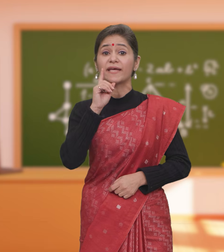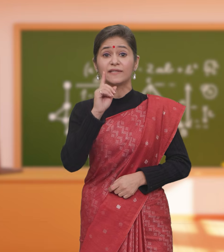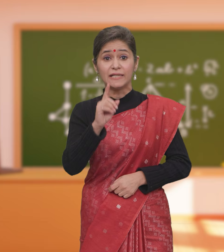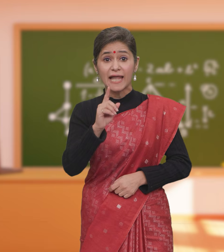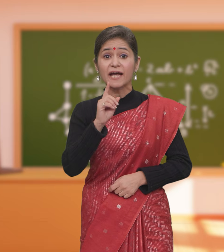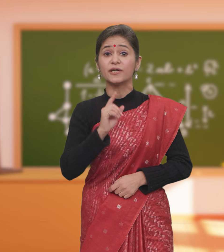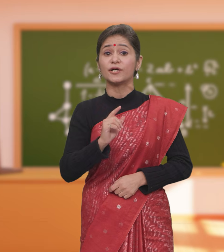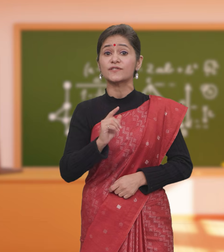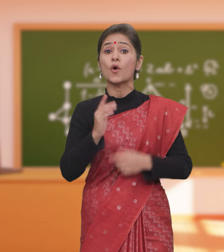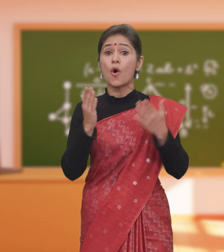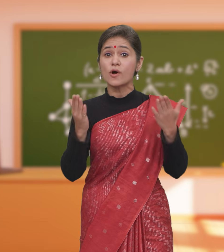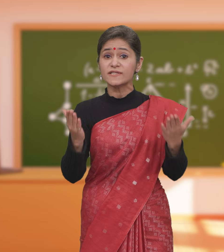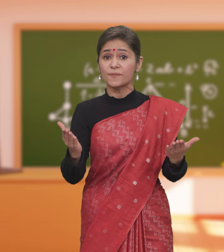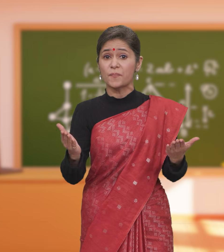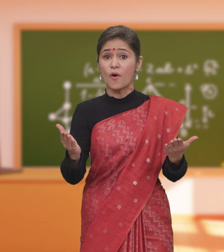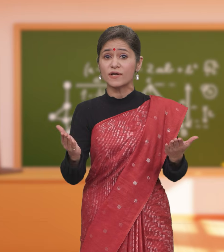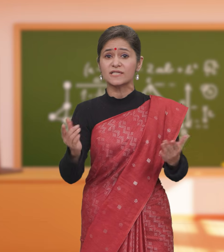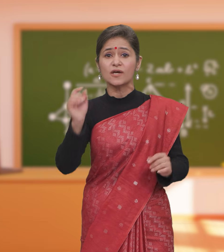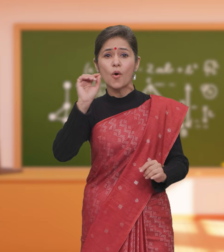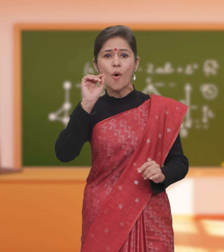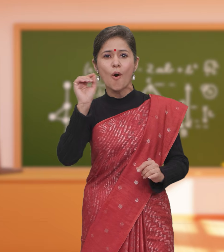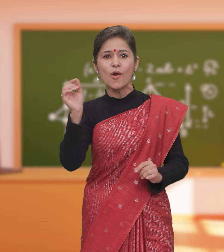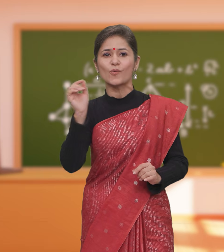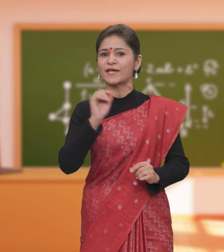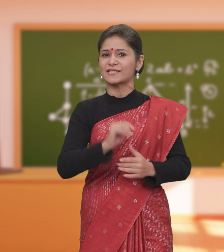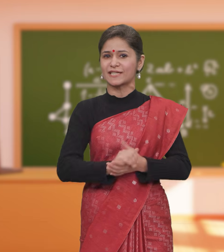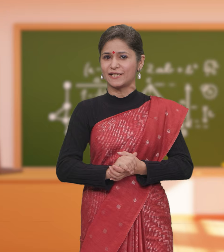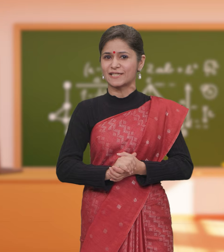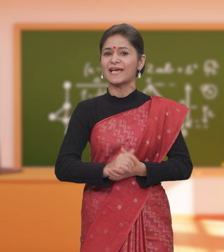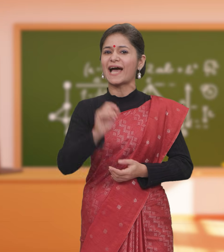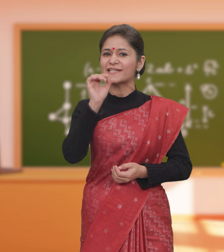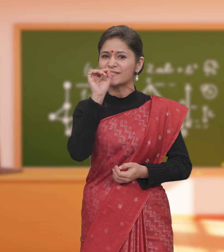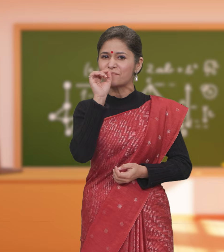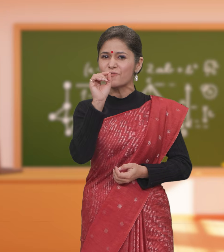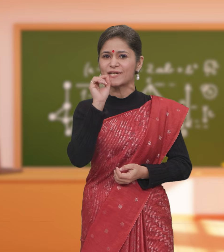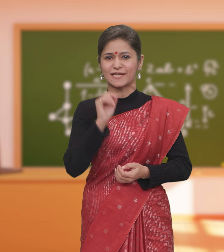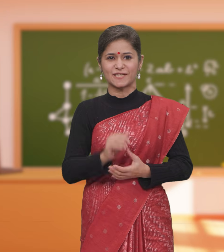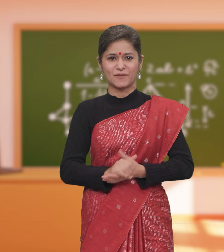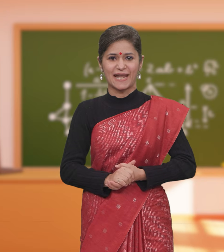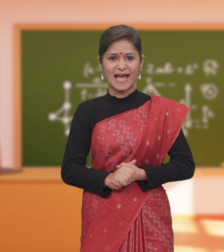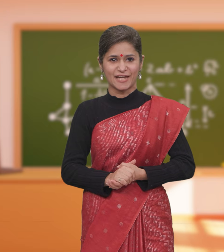the ladders or supports always tilt at some predictable angles.